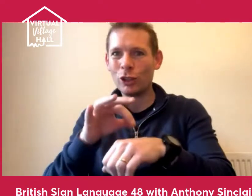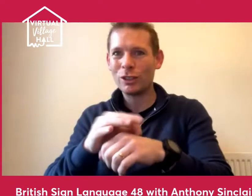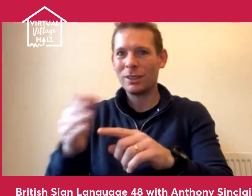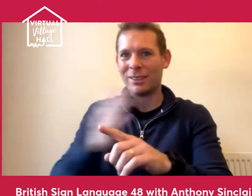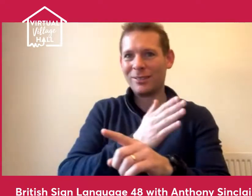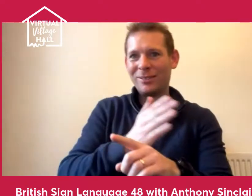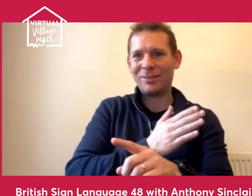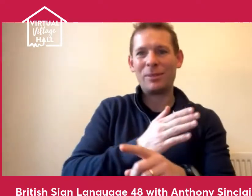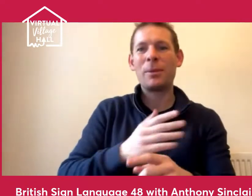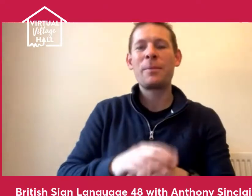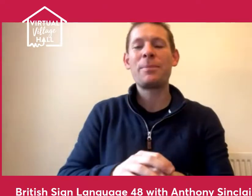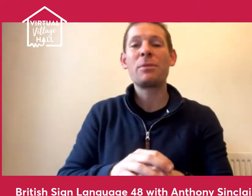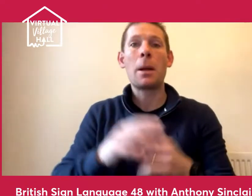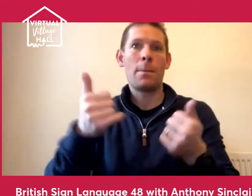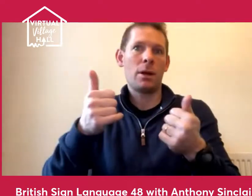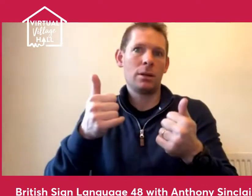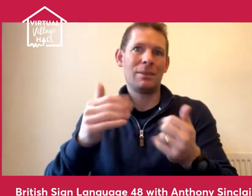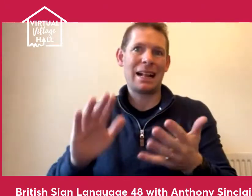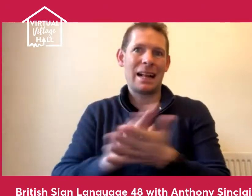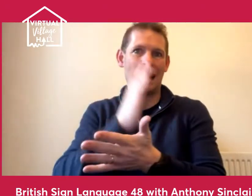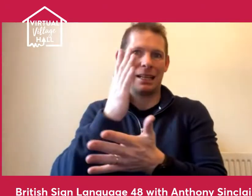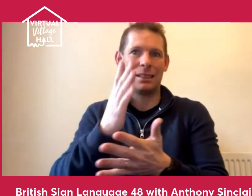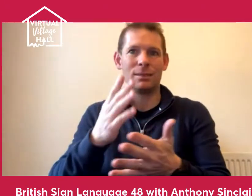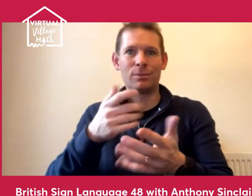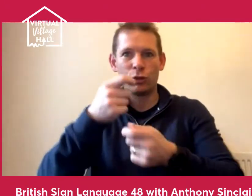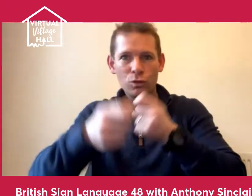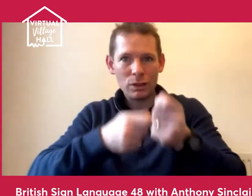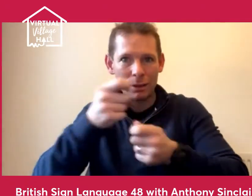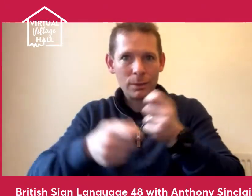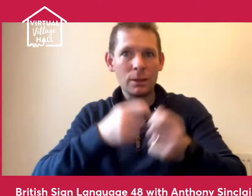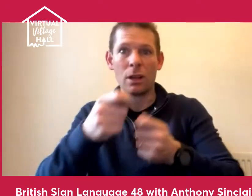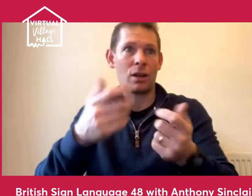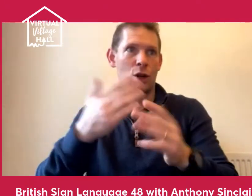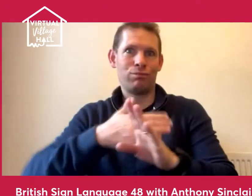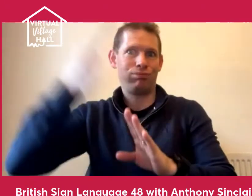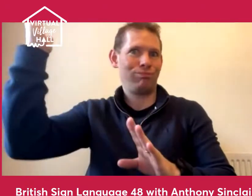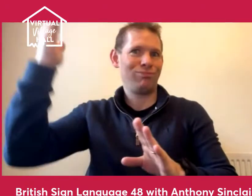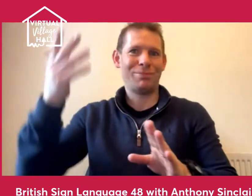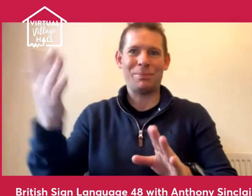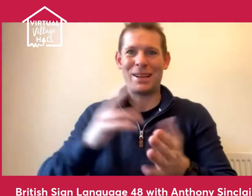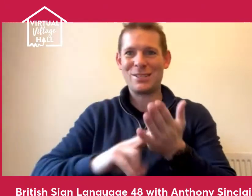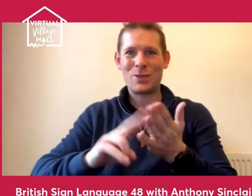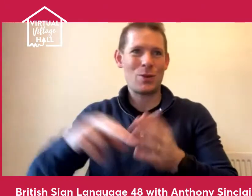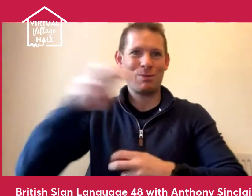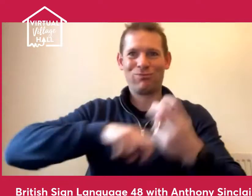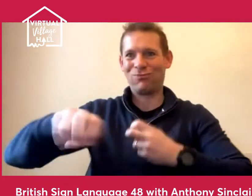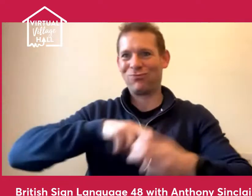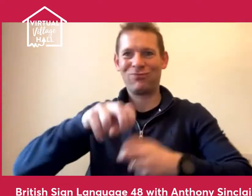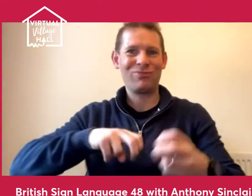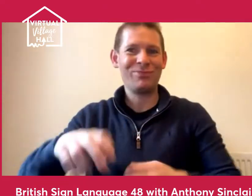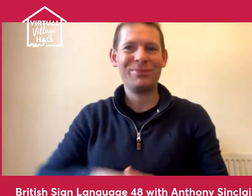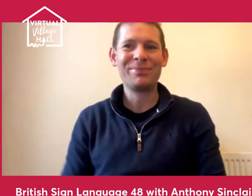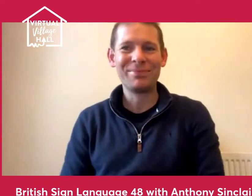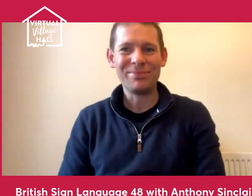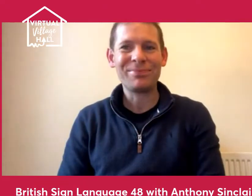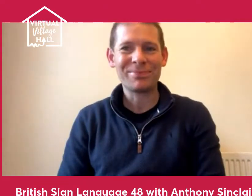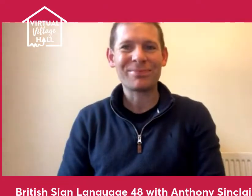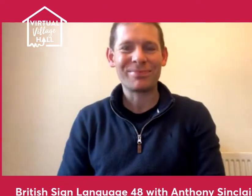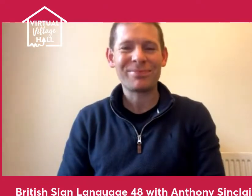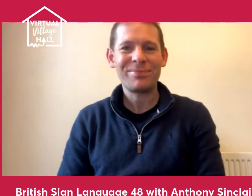We should have got her to the doctors a little bit earlier than we did, but thankfully she's got some treatment and she's getting back to normal and improving,